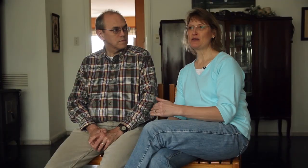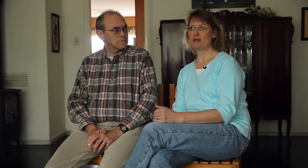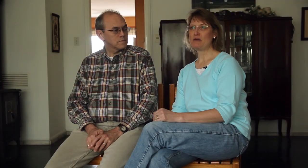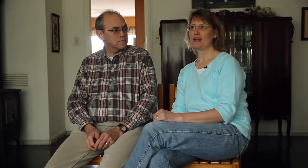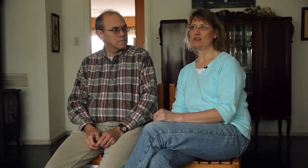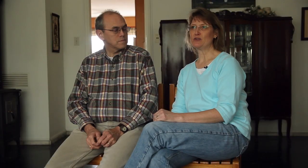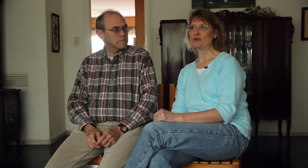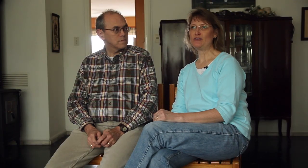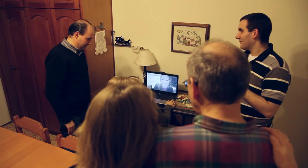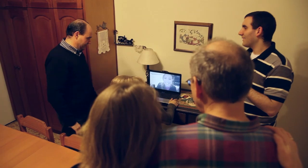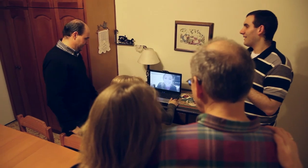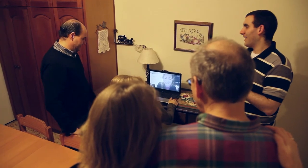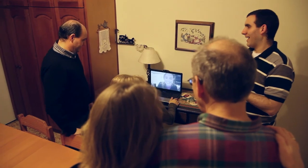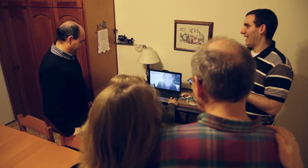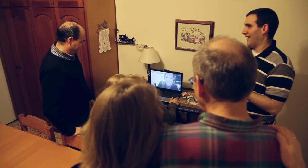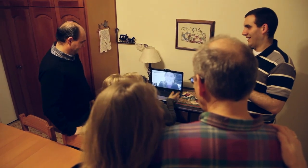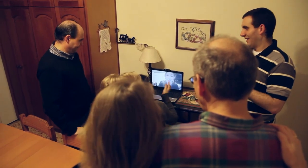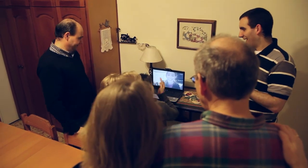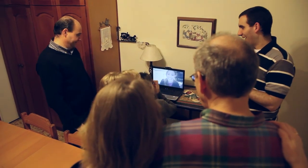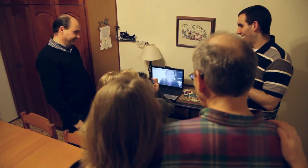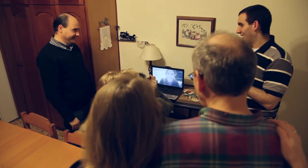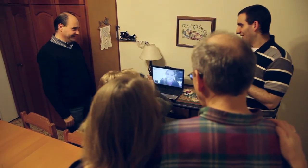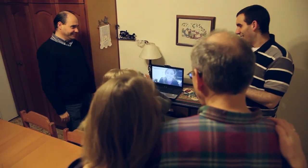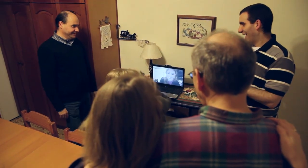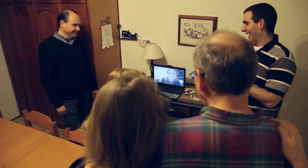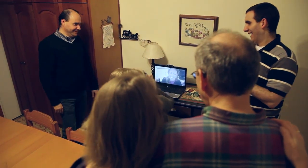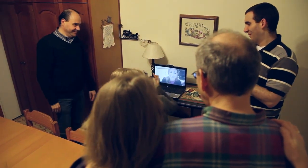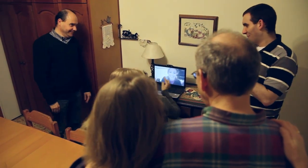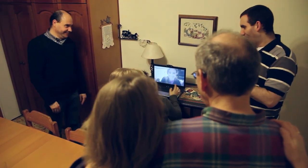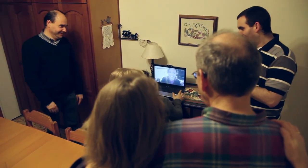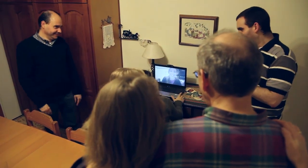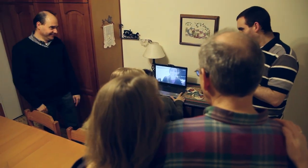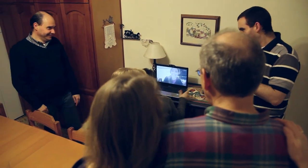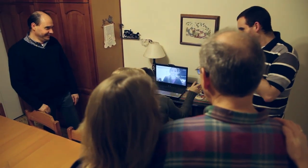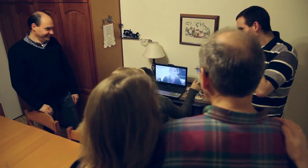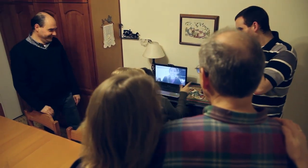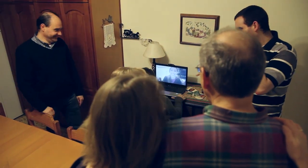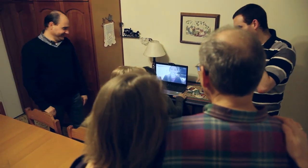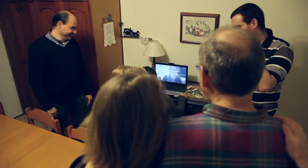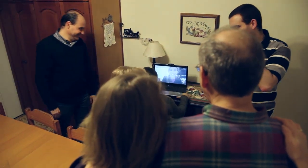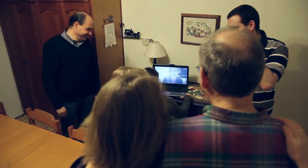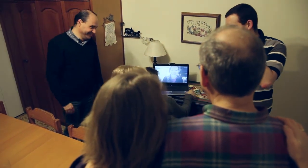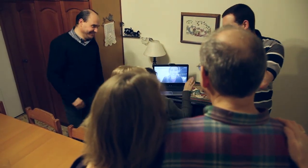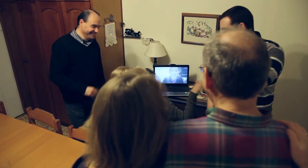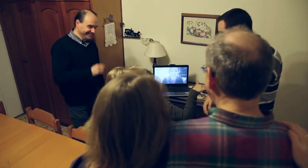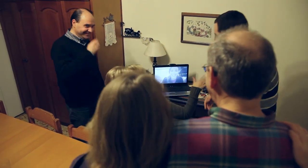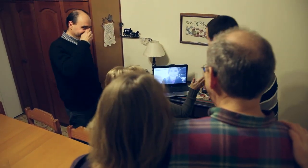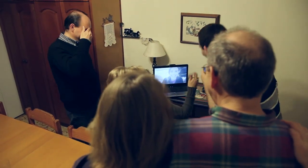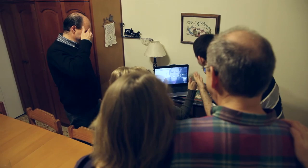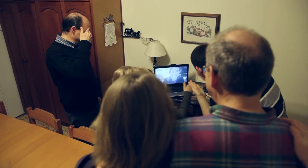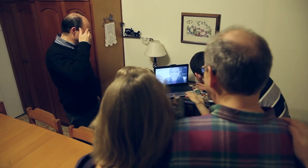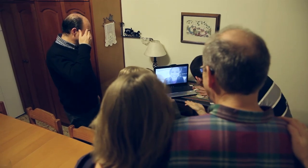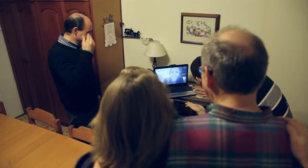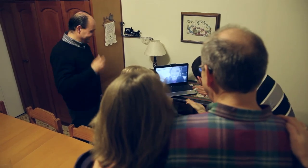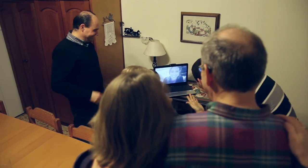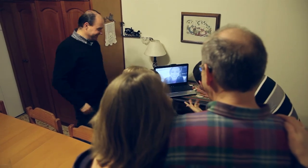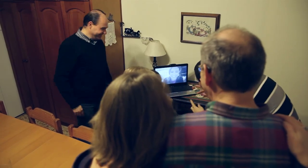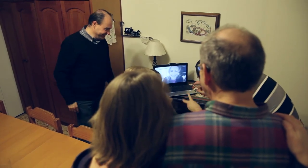and Matthew were very involved in ministry before they left, and so they thought, we have to leave our ministries,